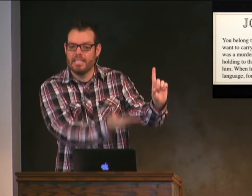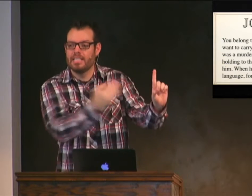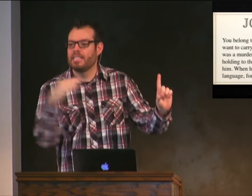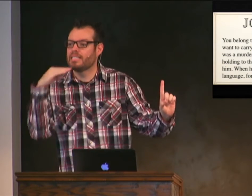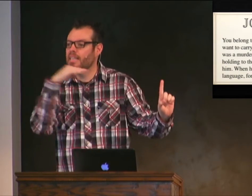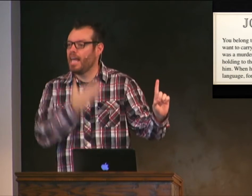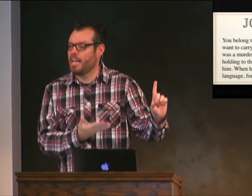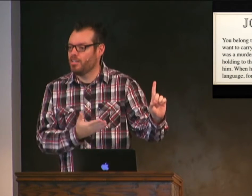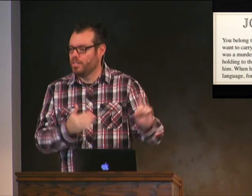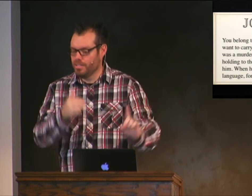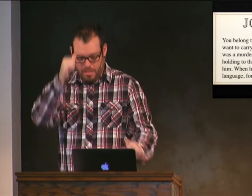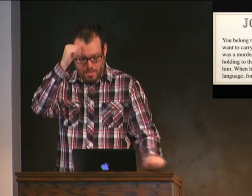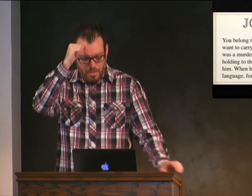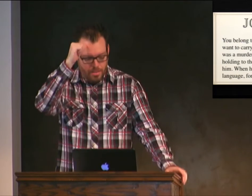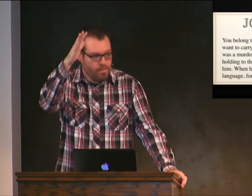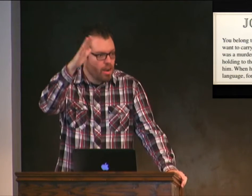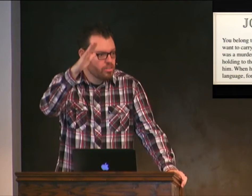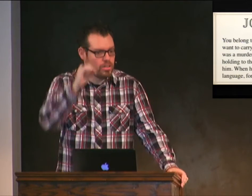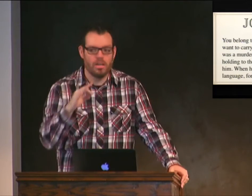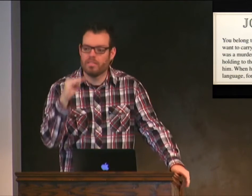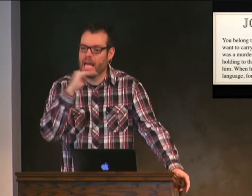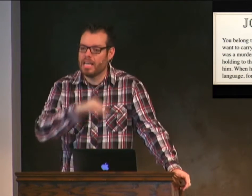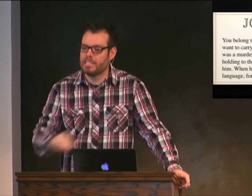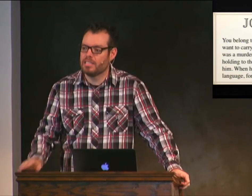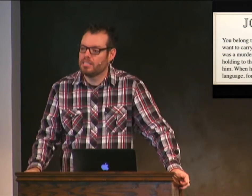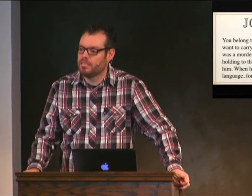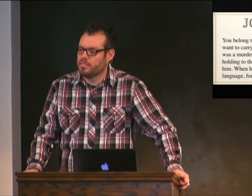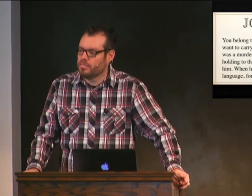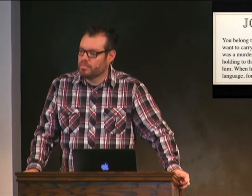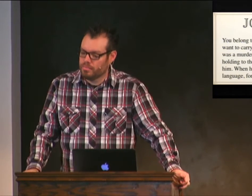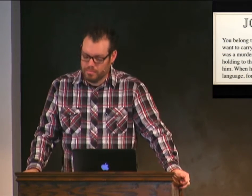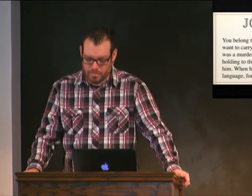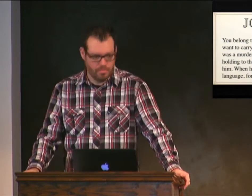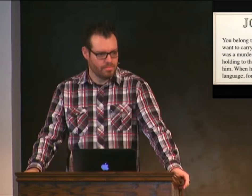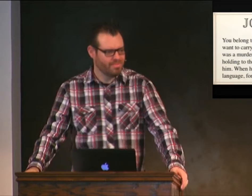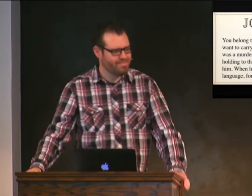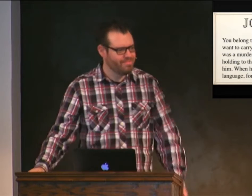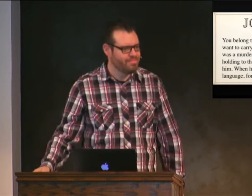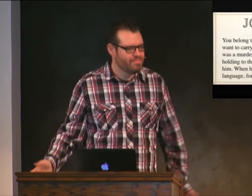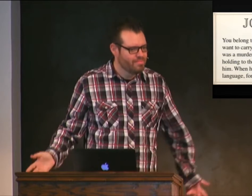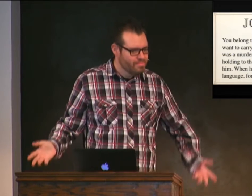he is a liar, the father of lies.